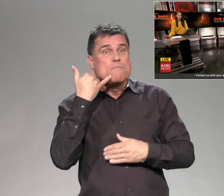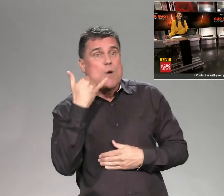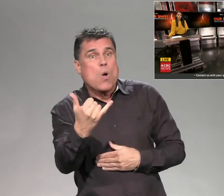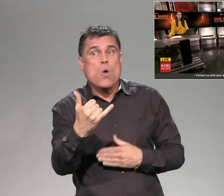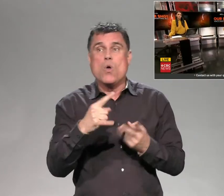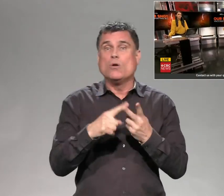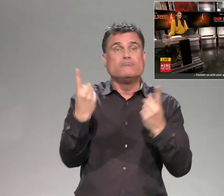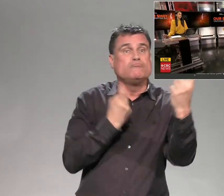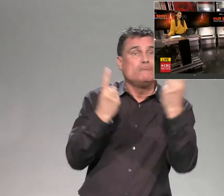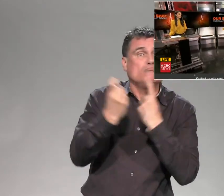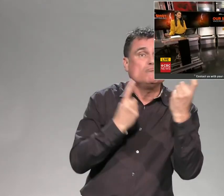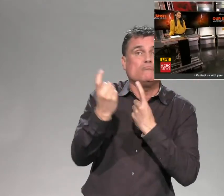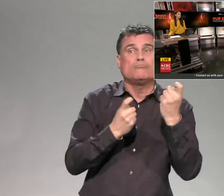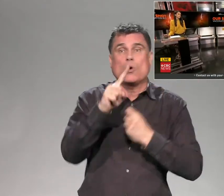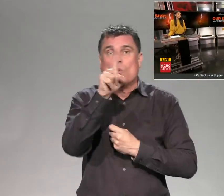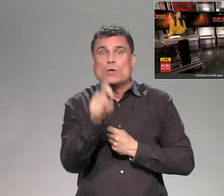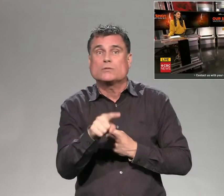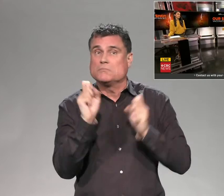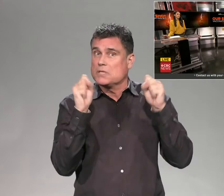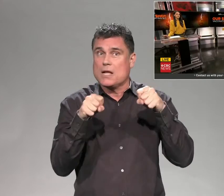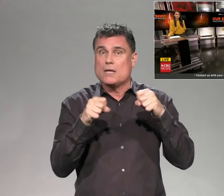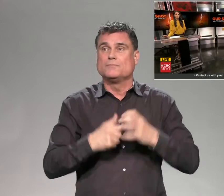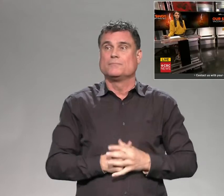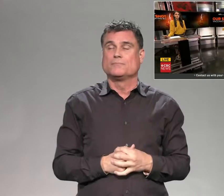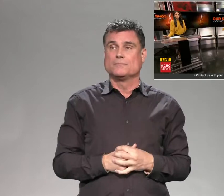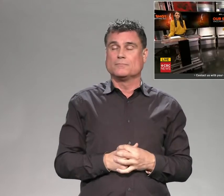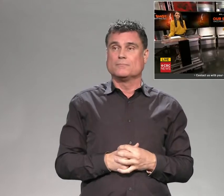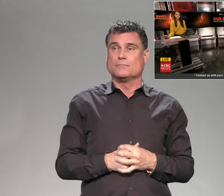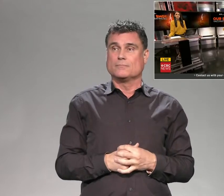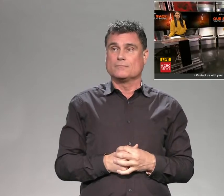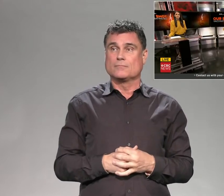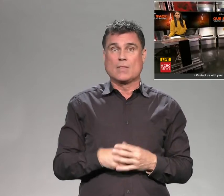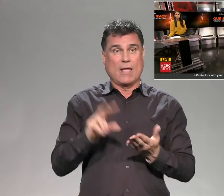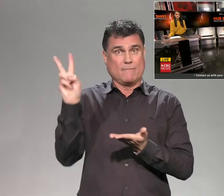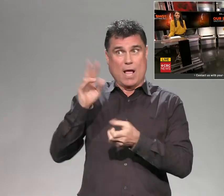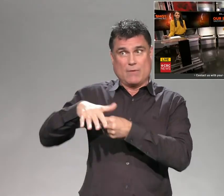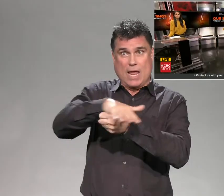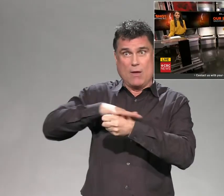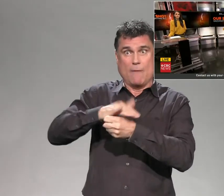1-800-825-5950. In Metro Vancouver, the number is